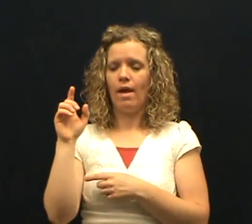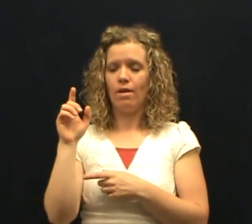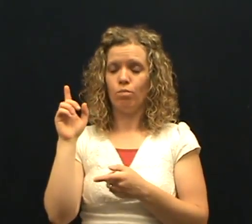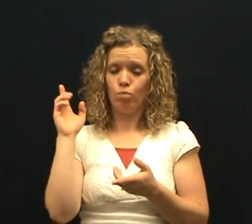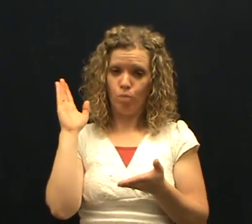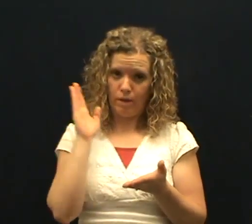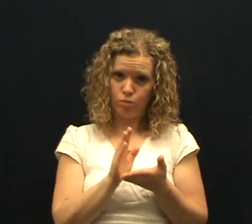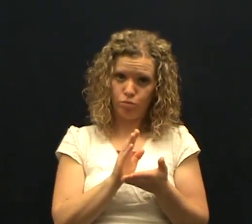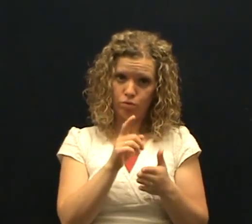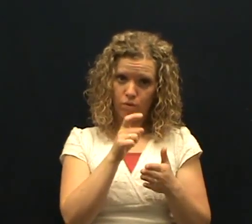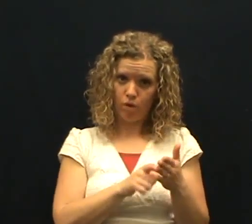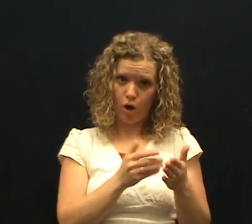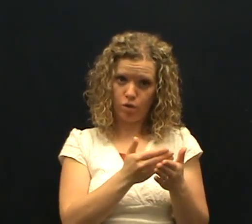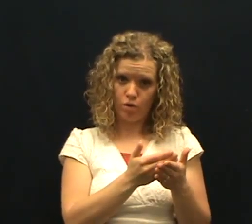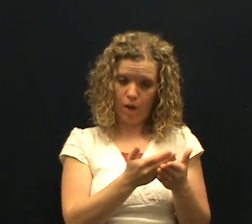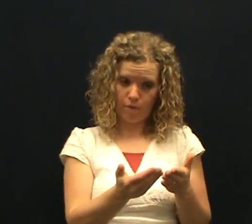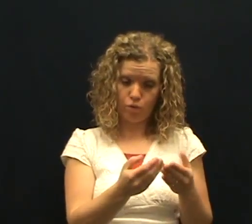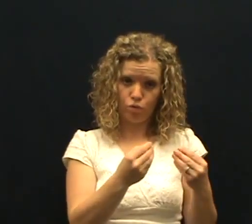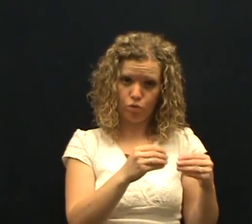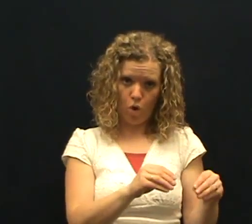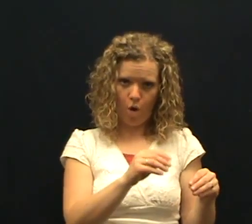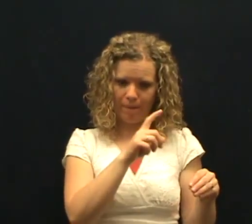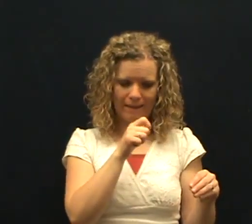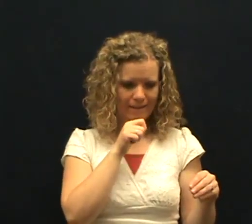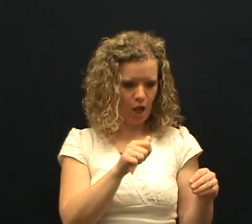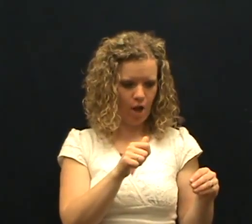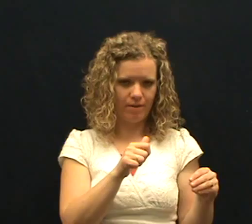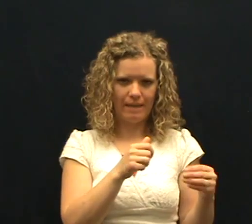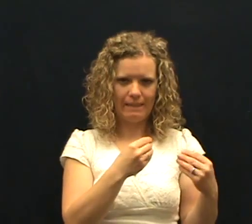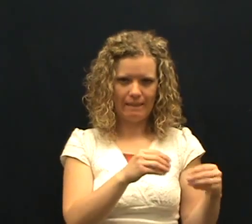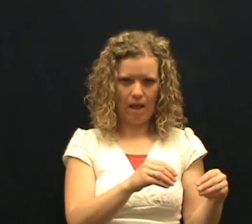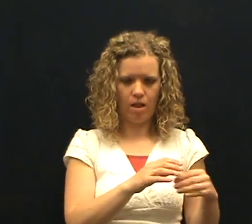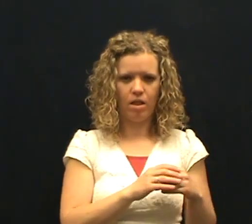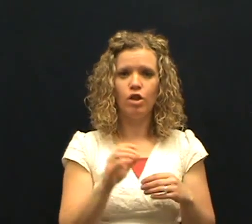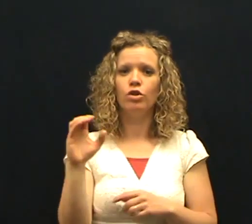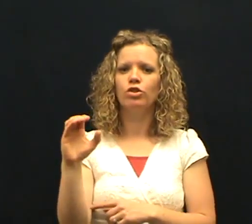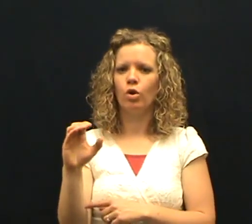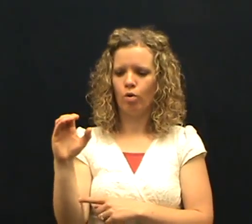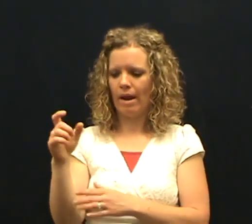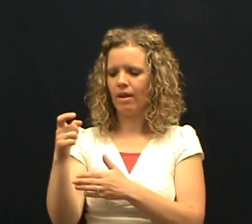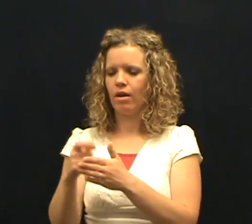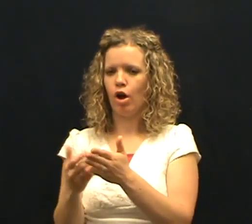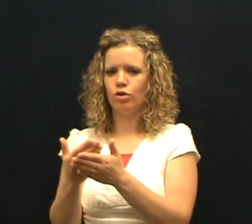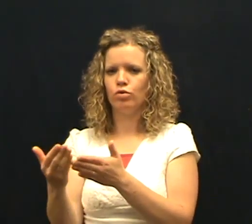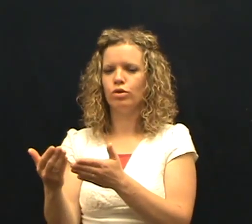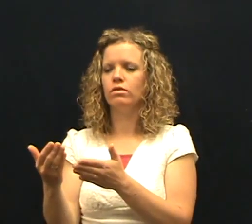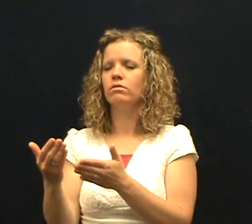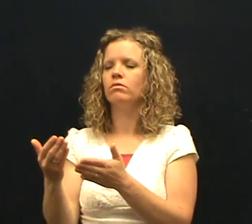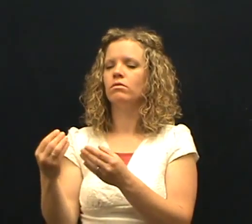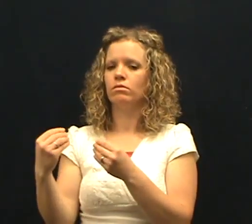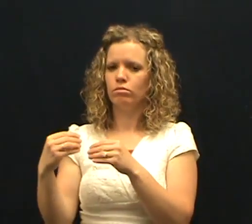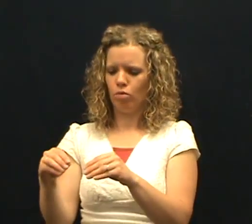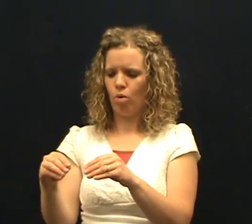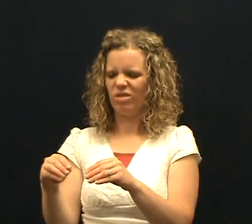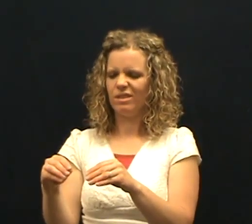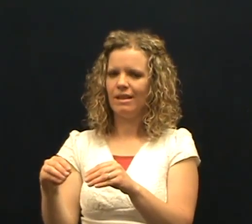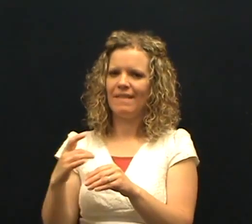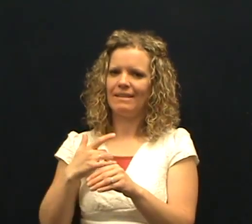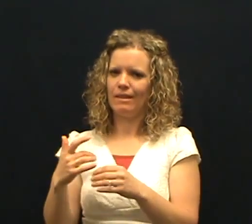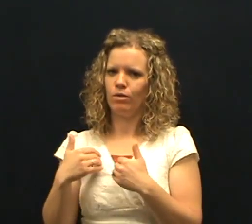longer a sale or a cost of sale. So we credit cost of goods sold, which has a normal debit balance, for the cost